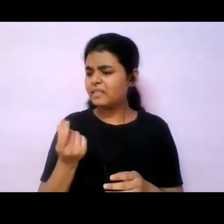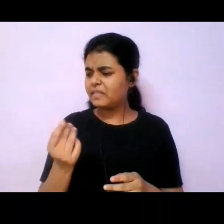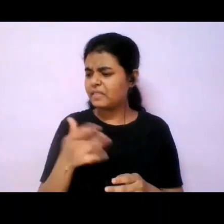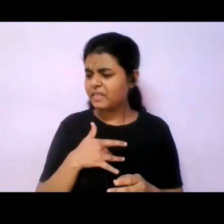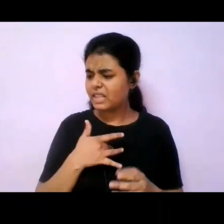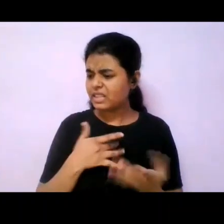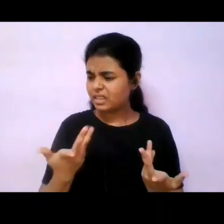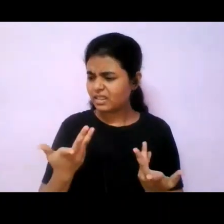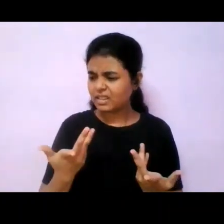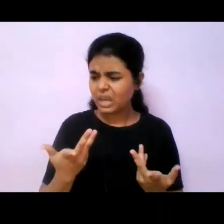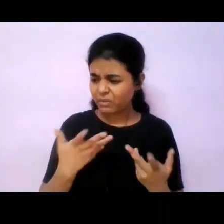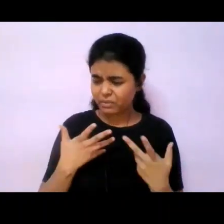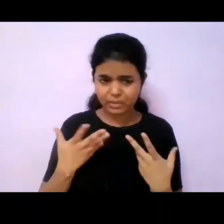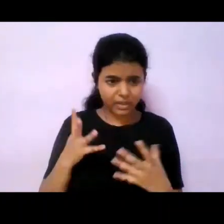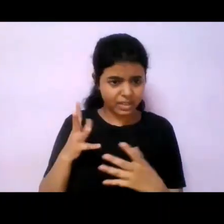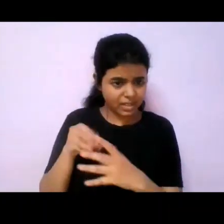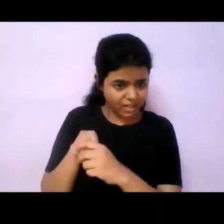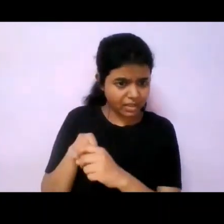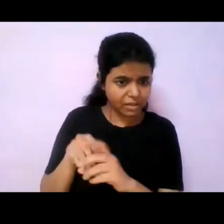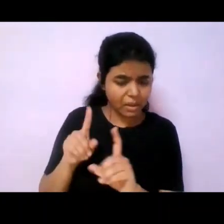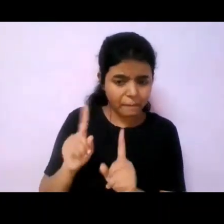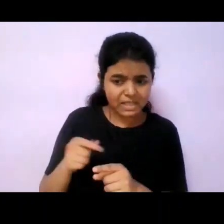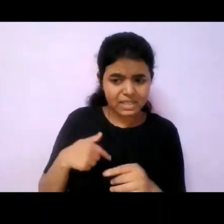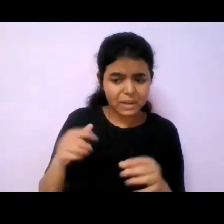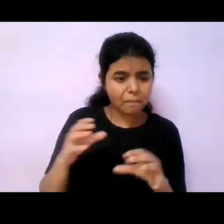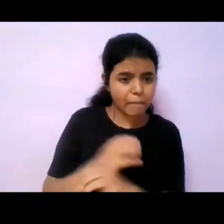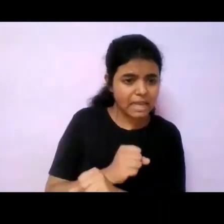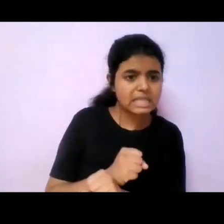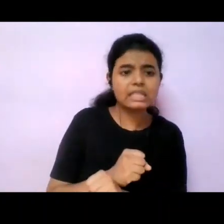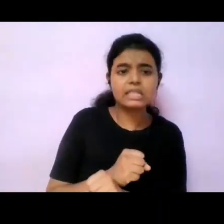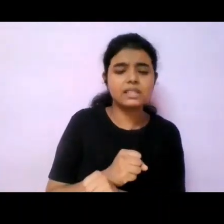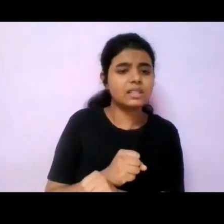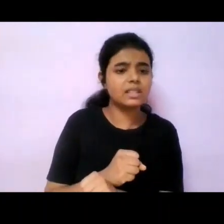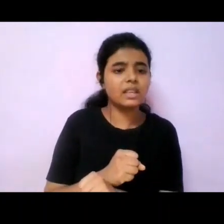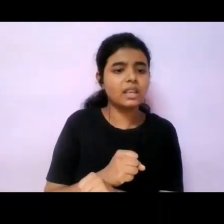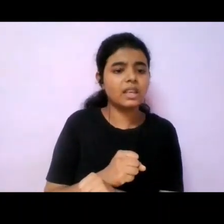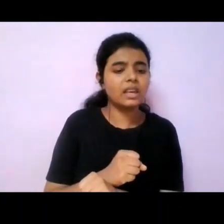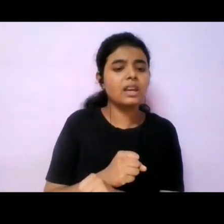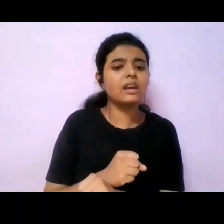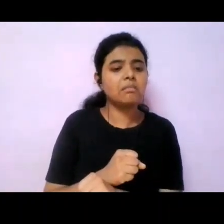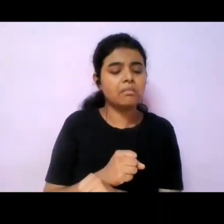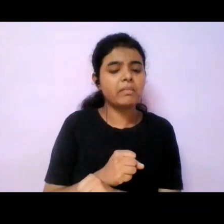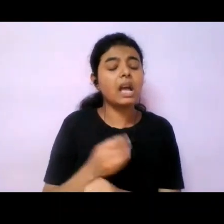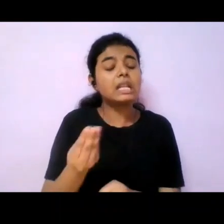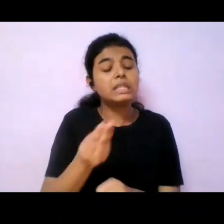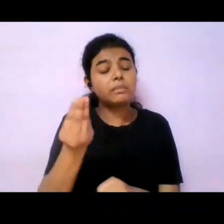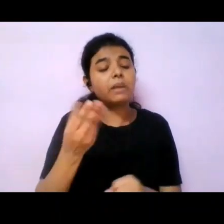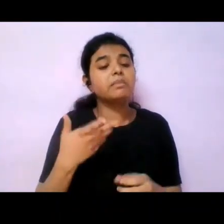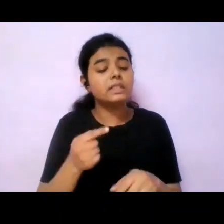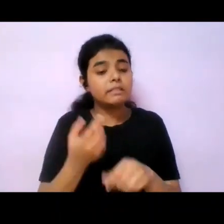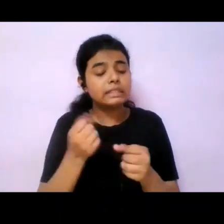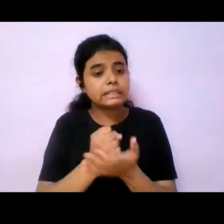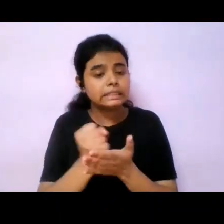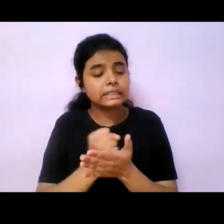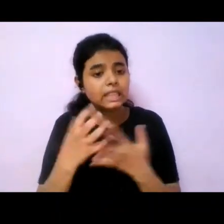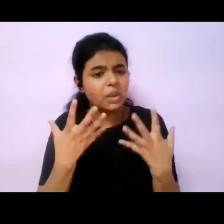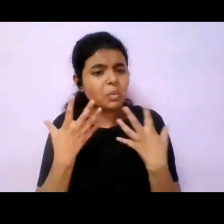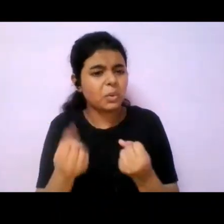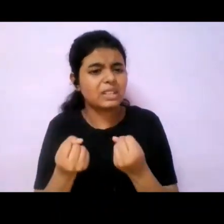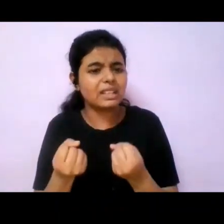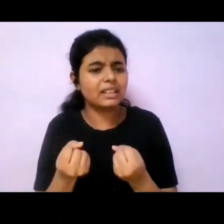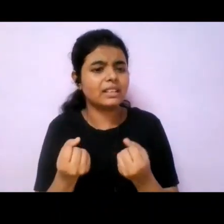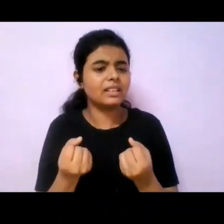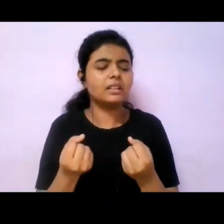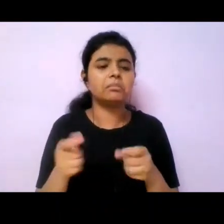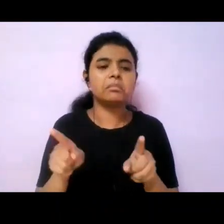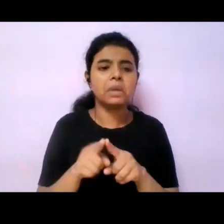those things that we think we lack. And we sometimes forget that some